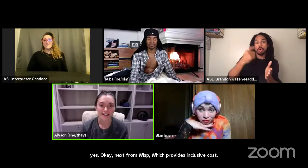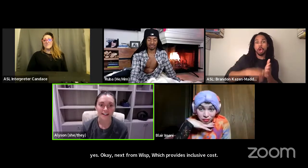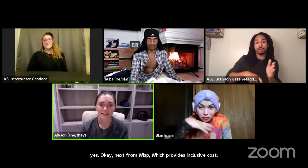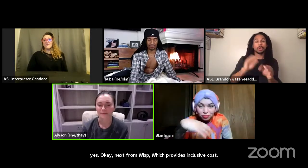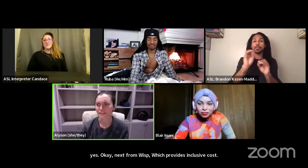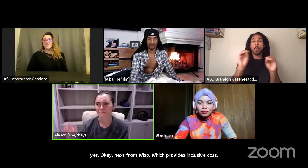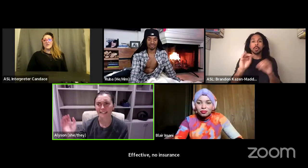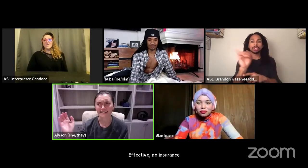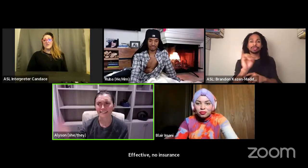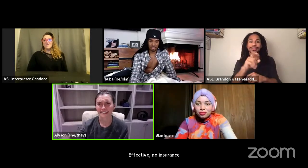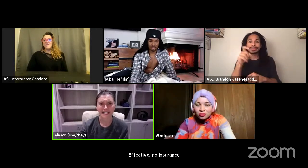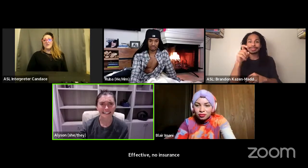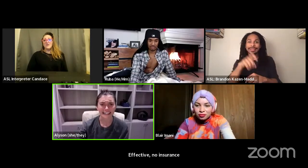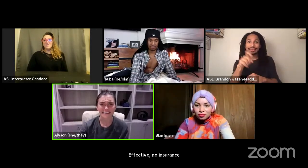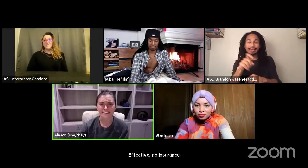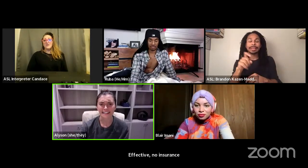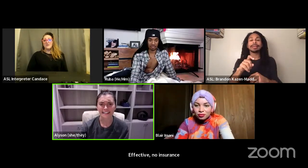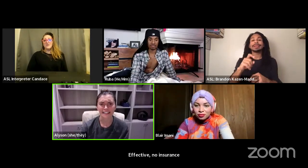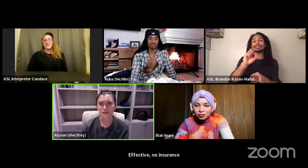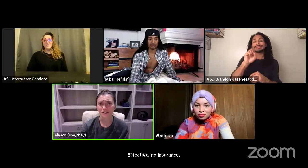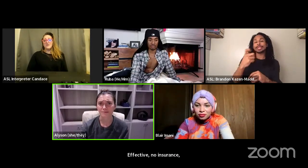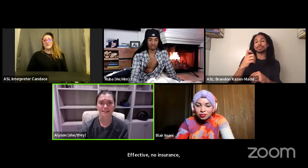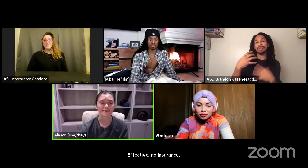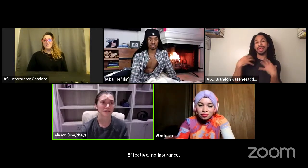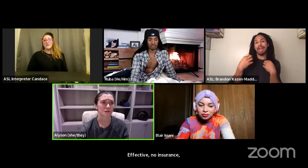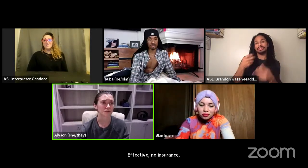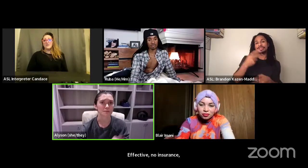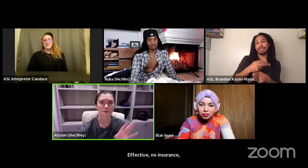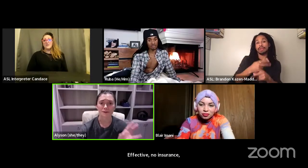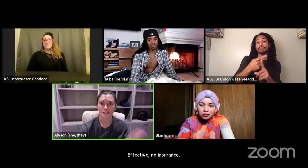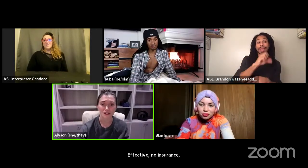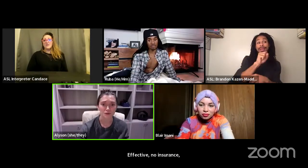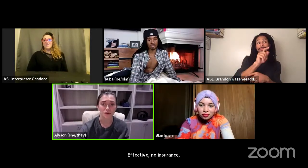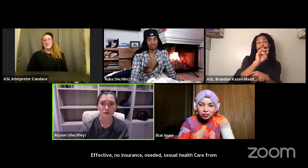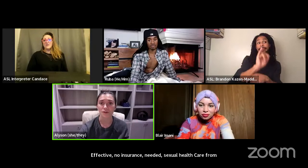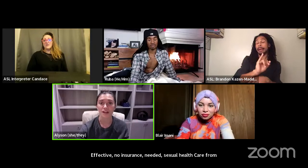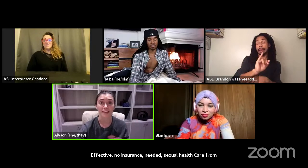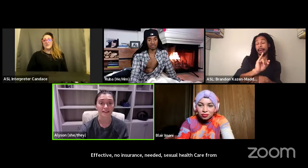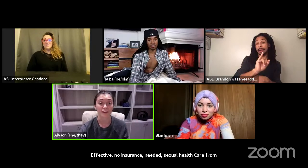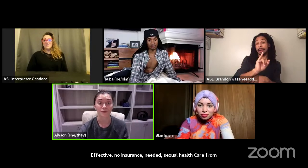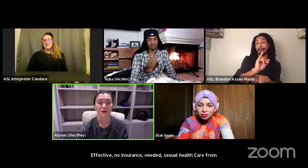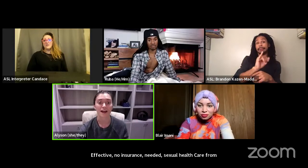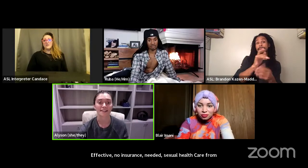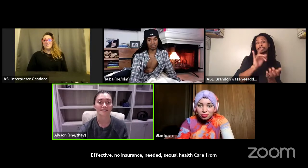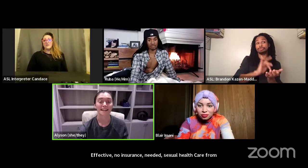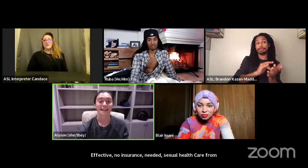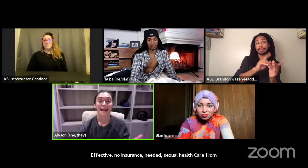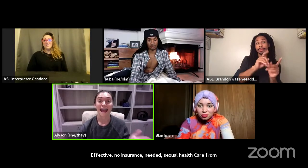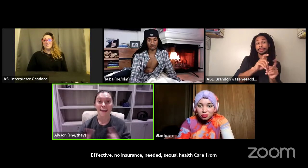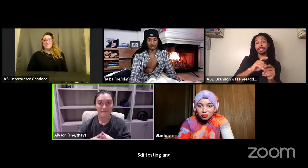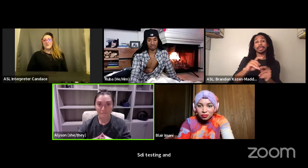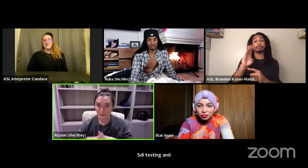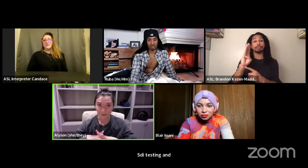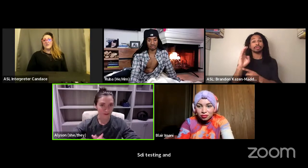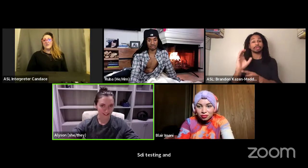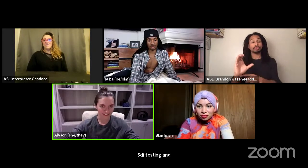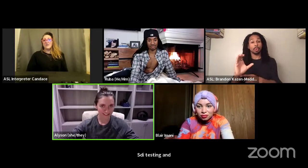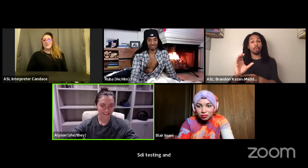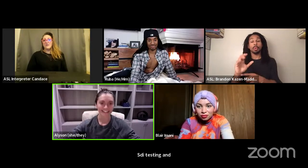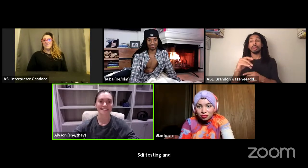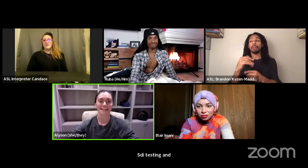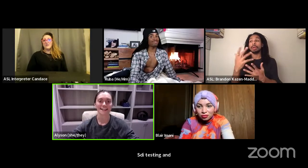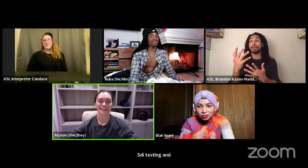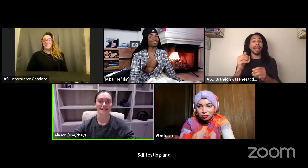healthcare, from STI testing and treatment to birth control and otherwise.